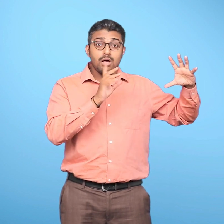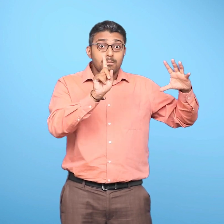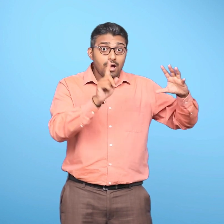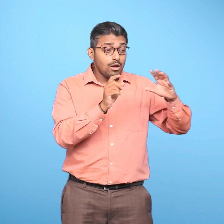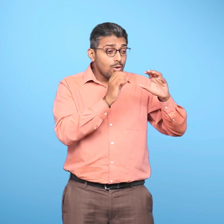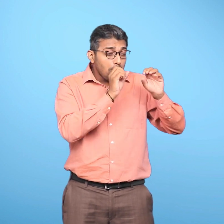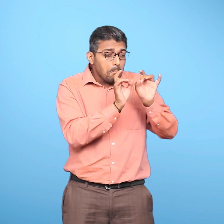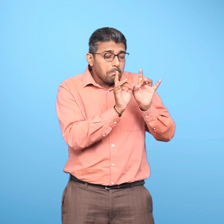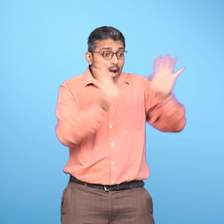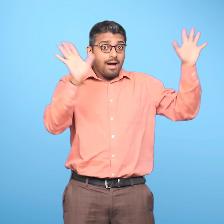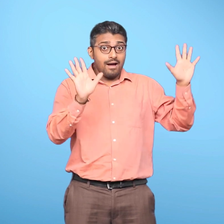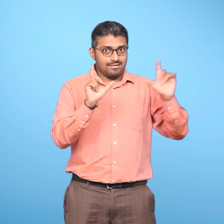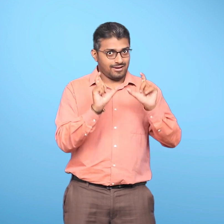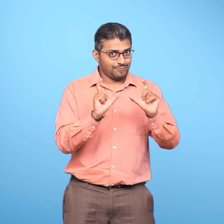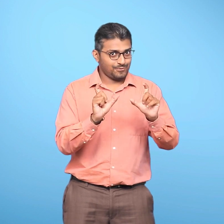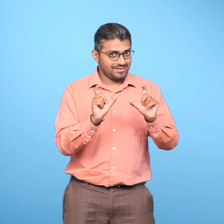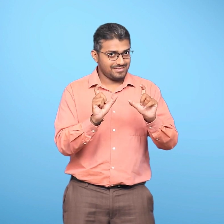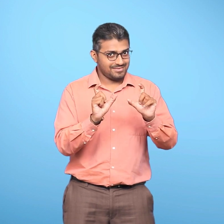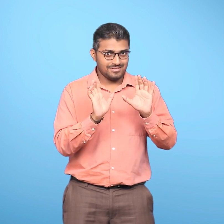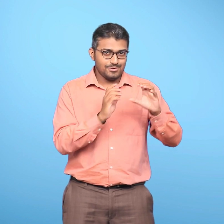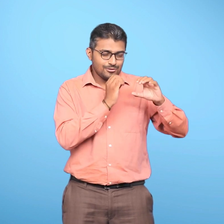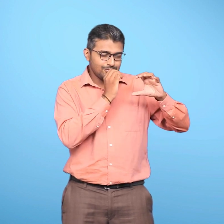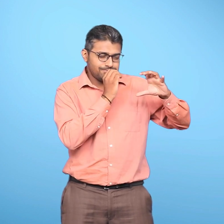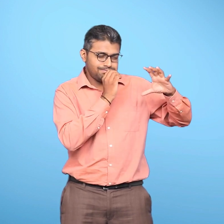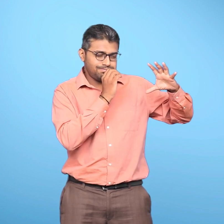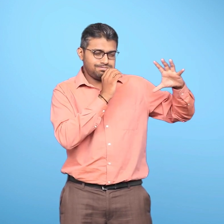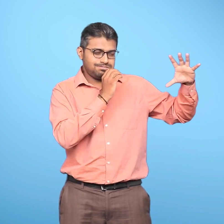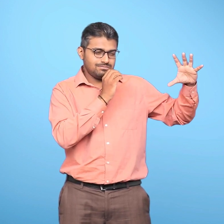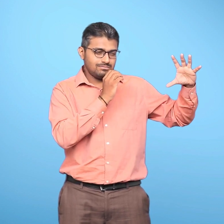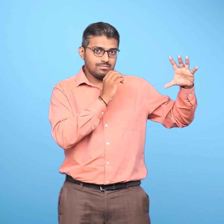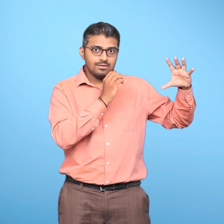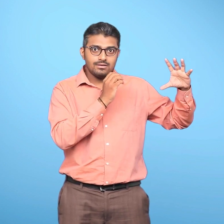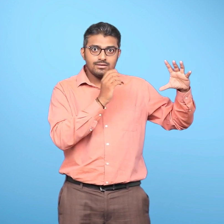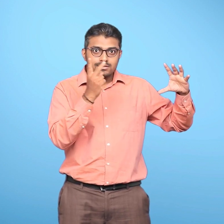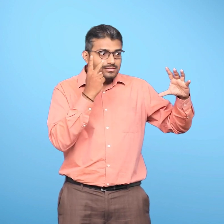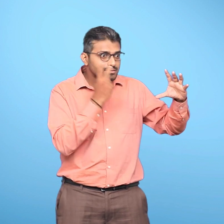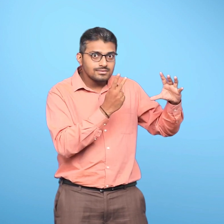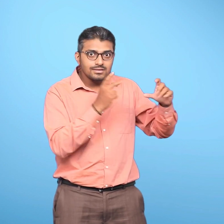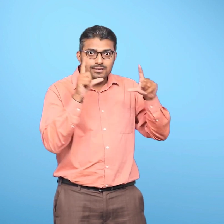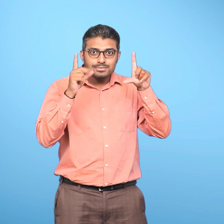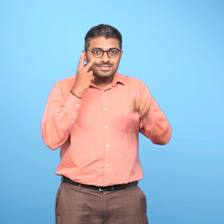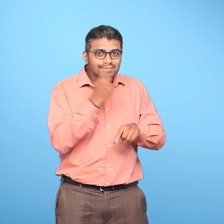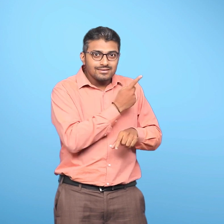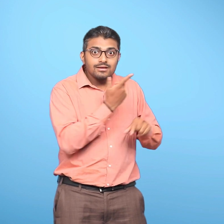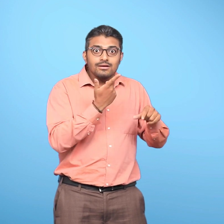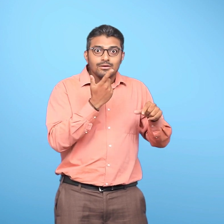Take care that it does not burst. The shape and size of the balloon have changed. Figure